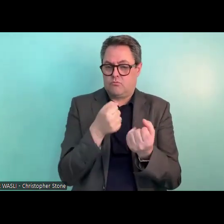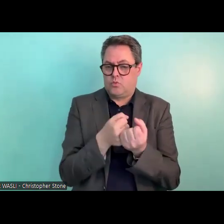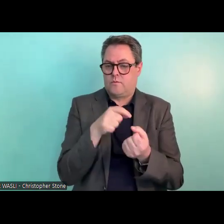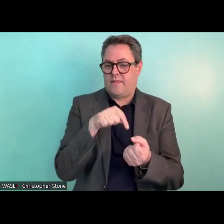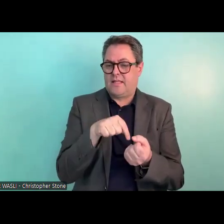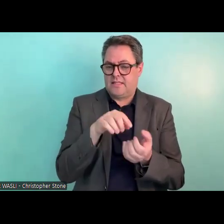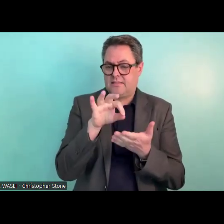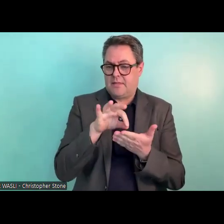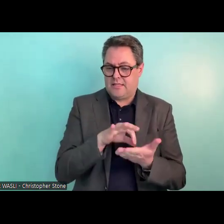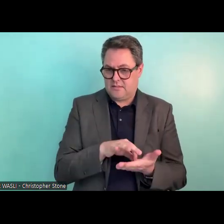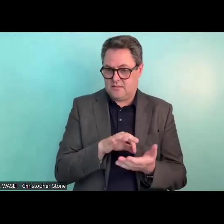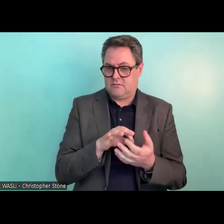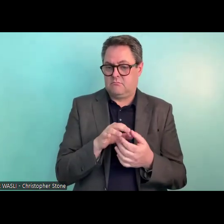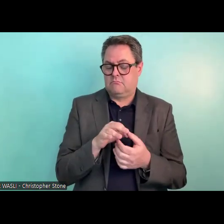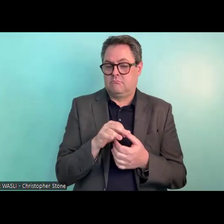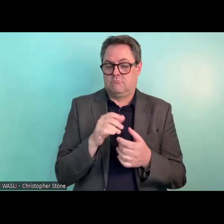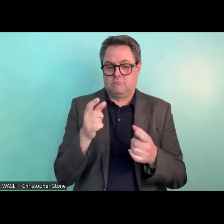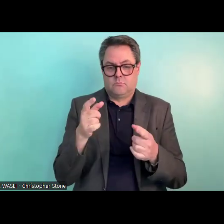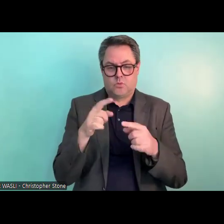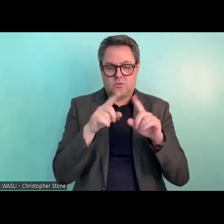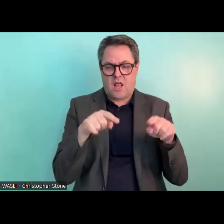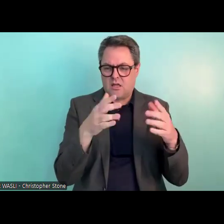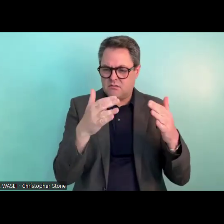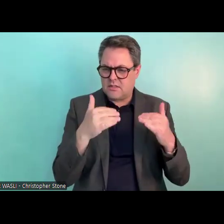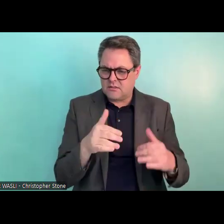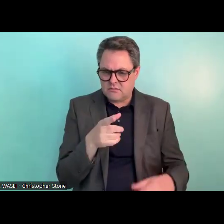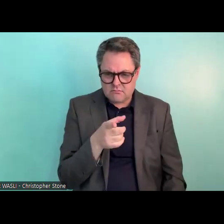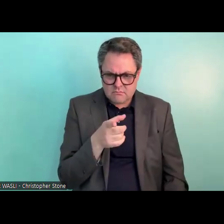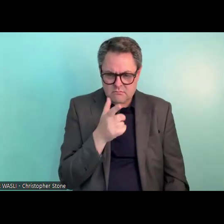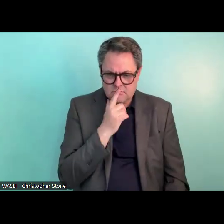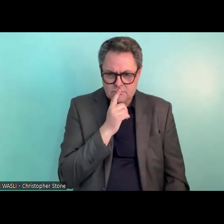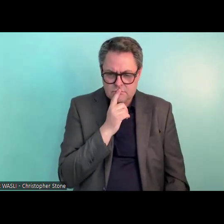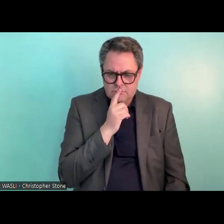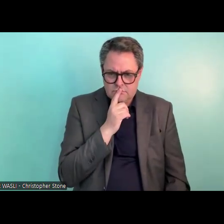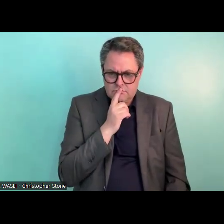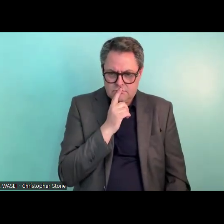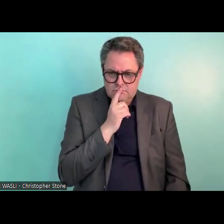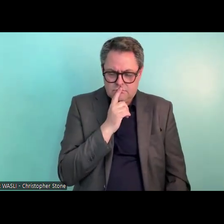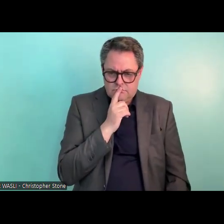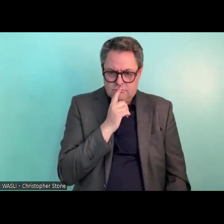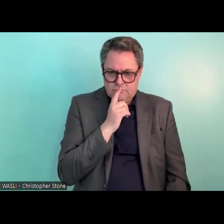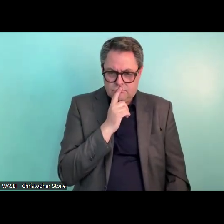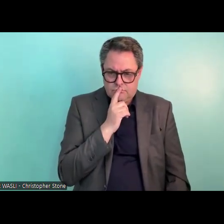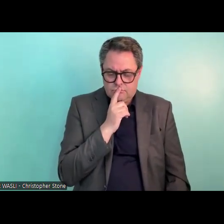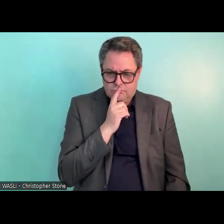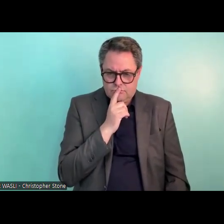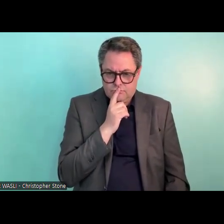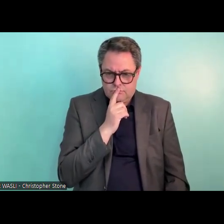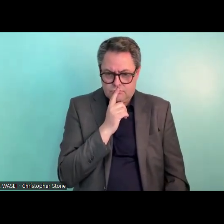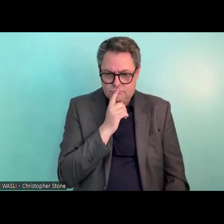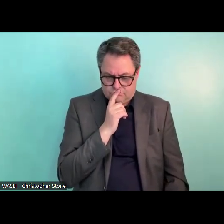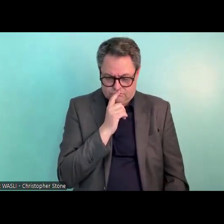Can we send the link for members to be able to vote on the minutes of the assembly last year?